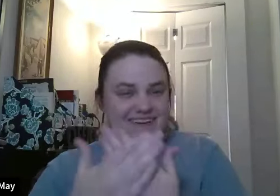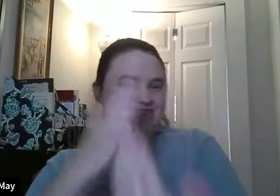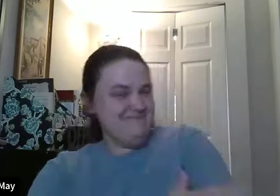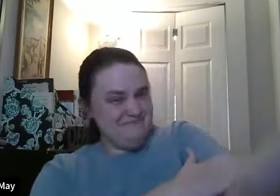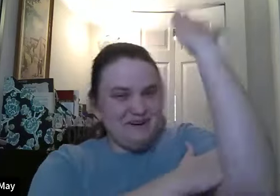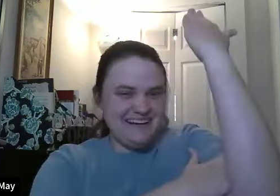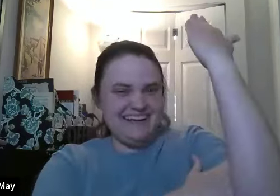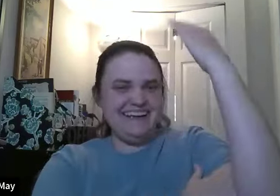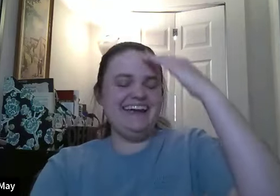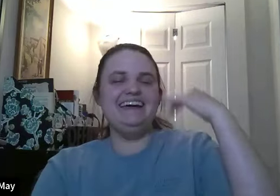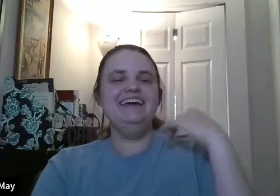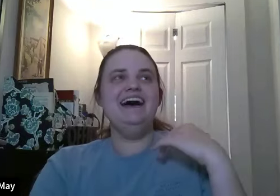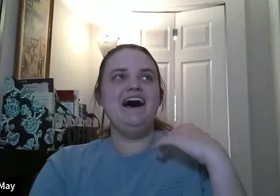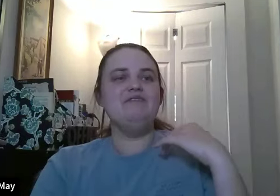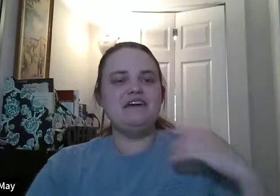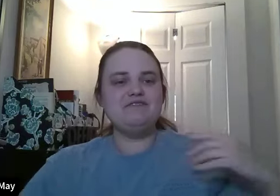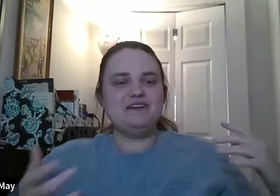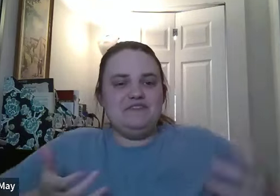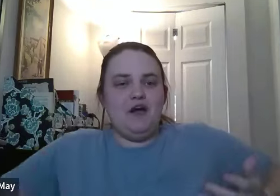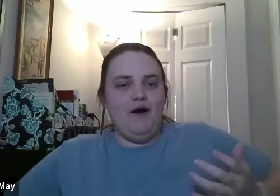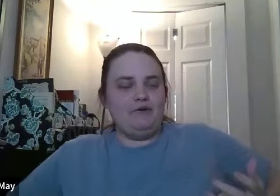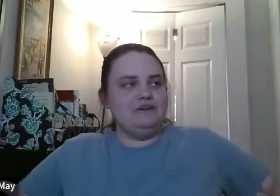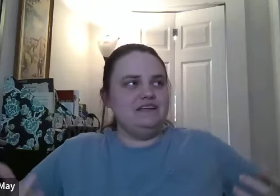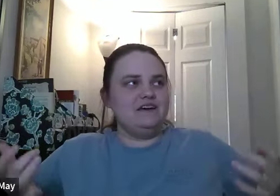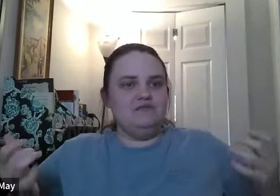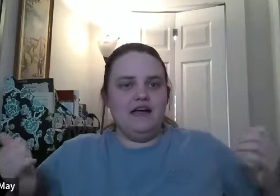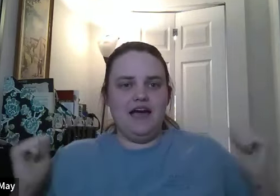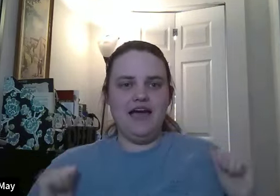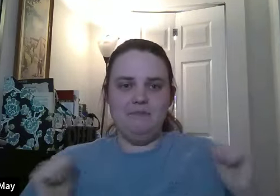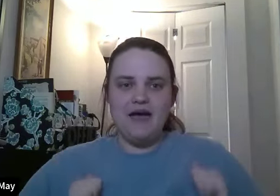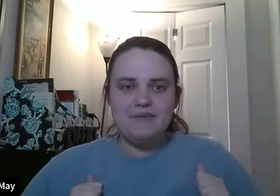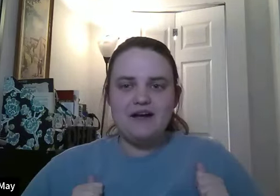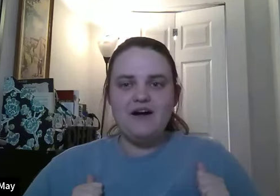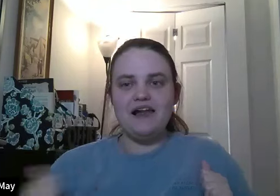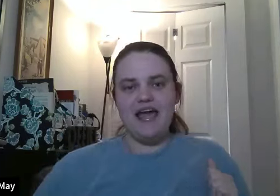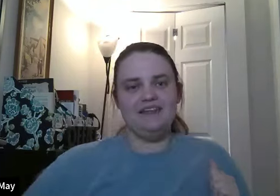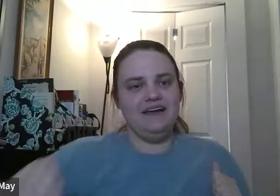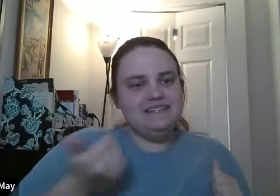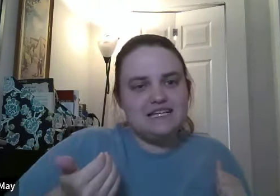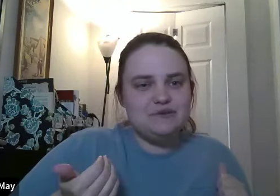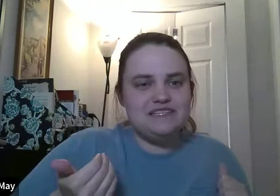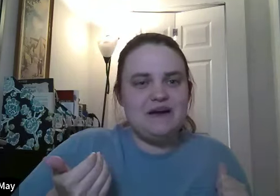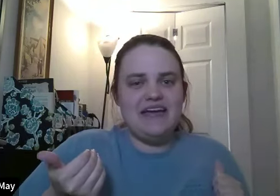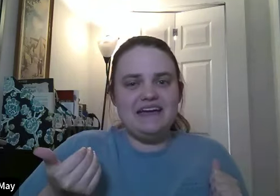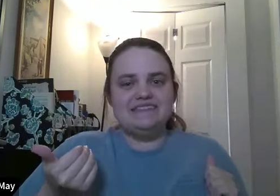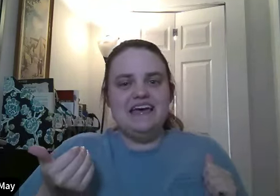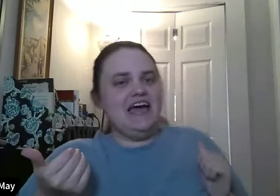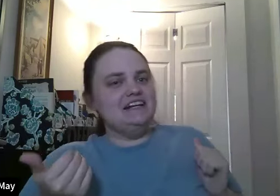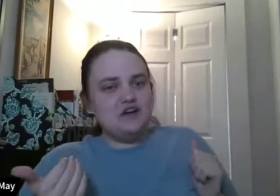good morning. And I'll never forget the awkwardness of like, I had a backpack on, I had like textbooks in my hands, and I saw